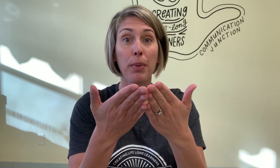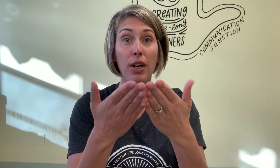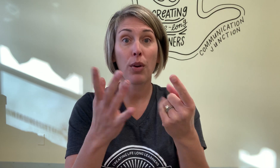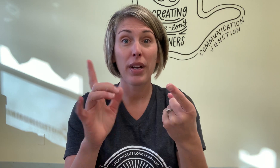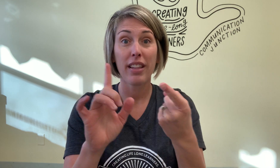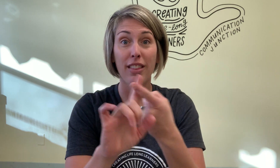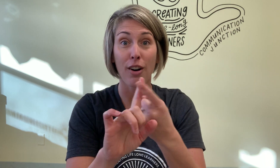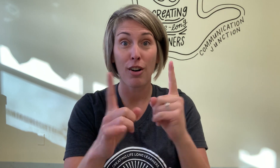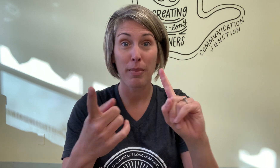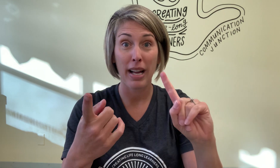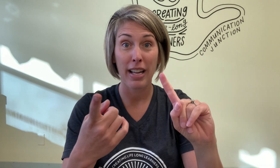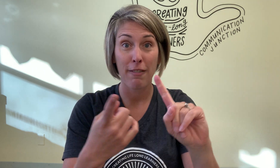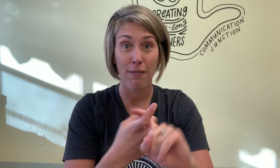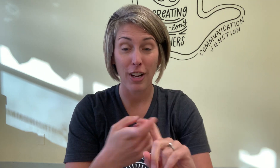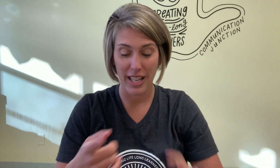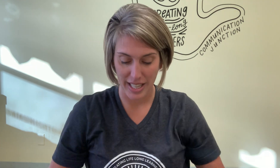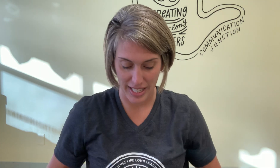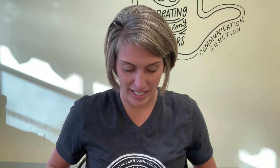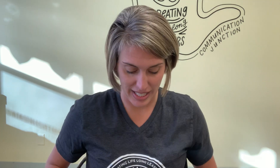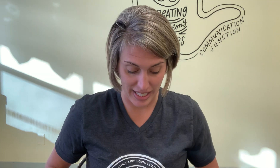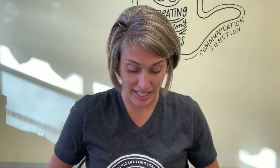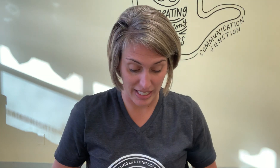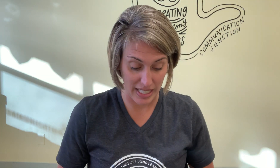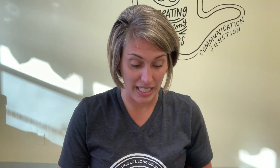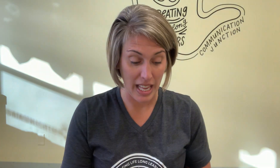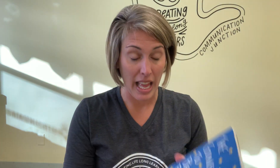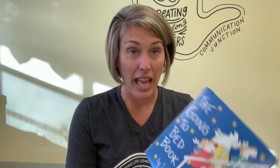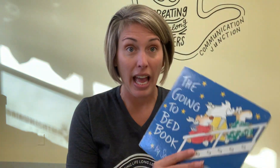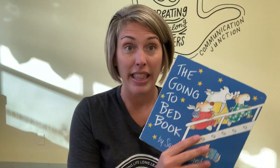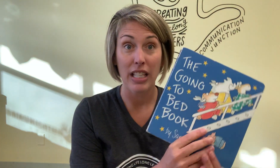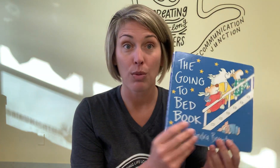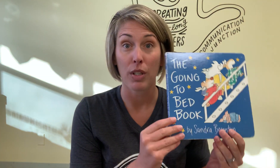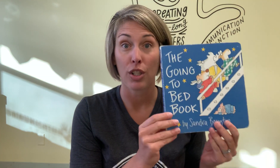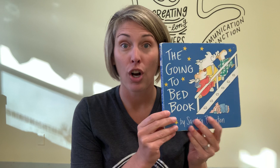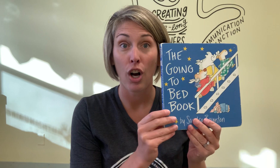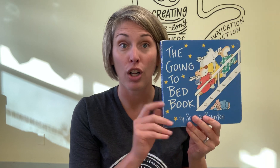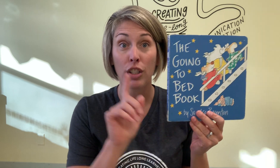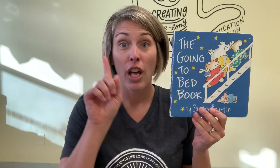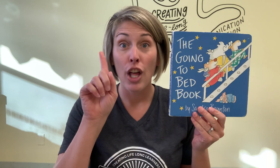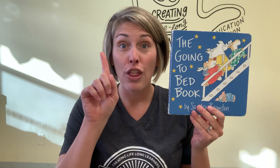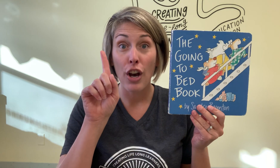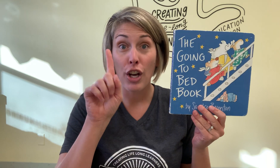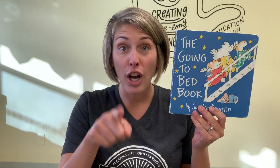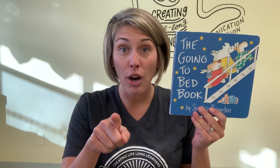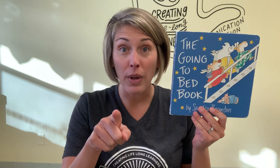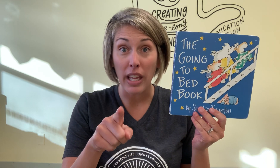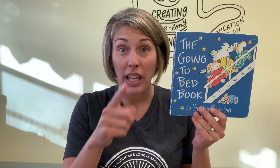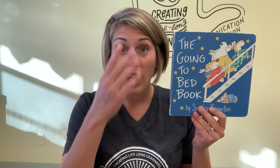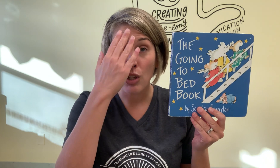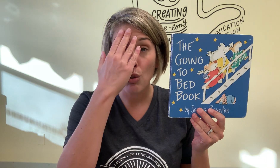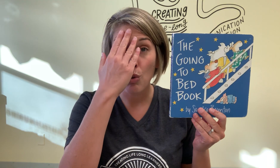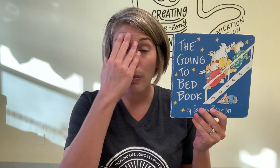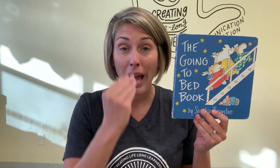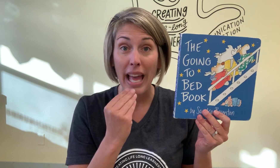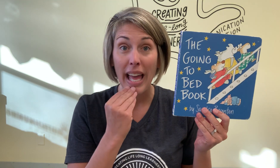book with all my friends. And this one is called The Going to